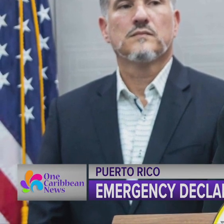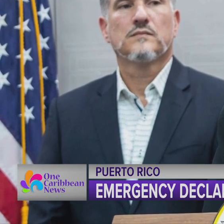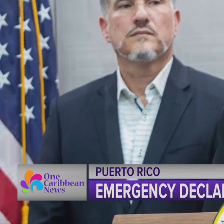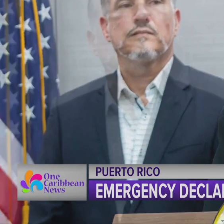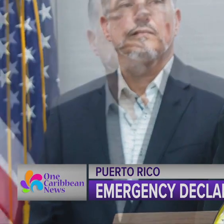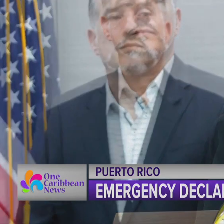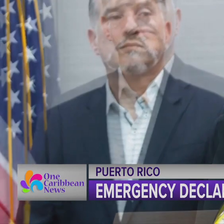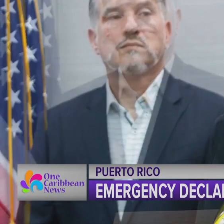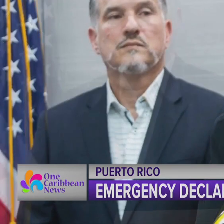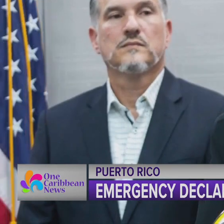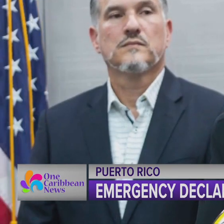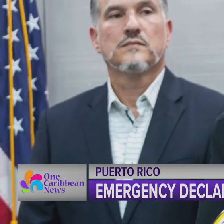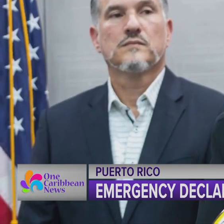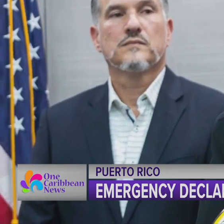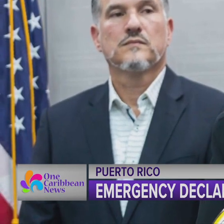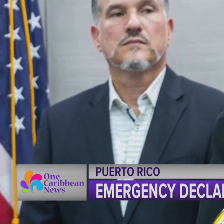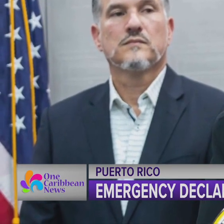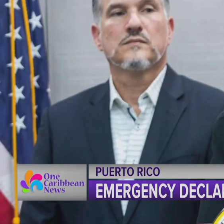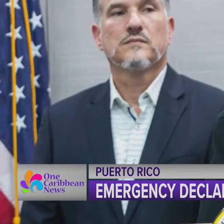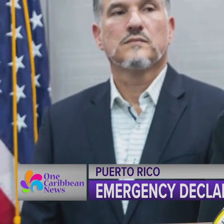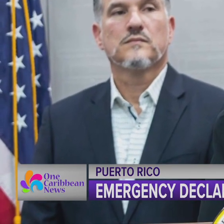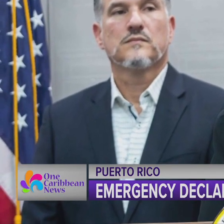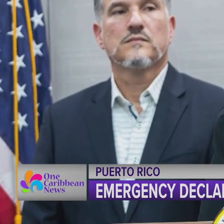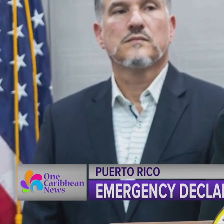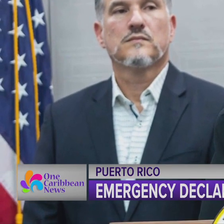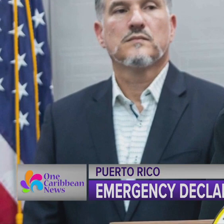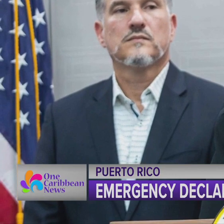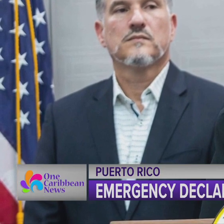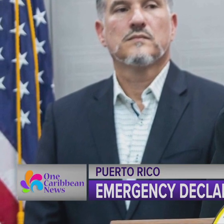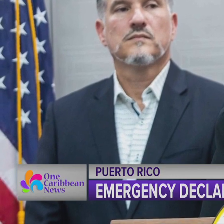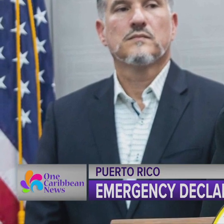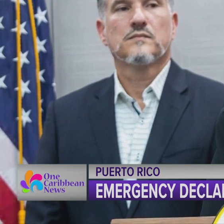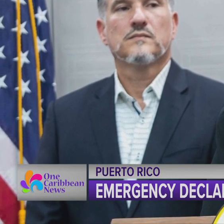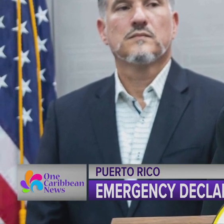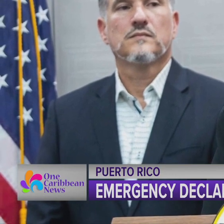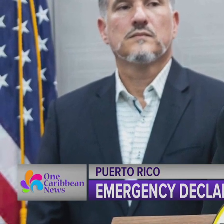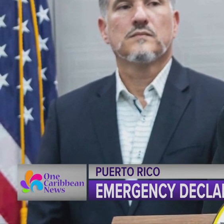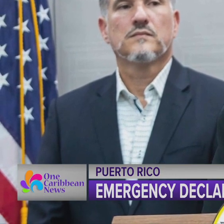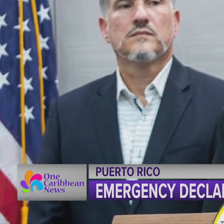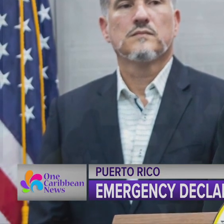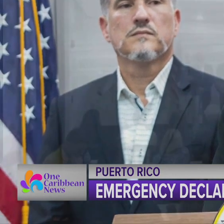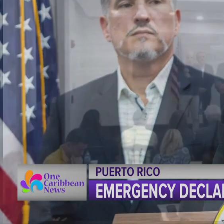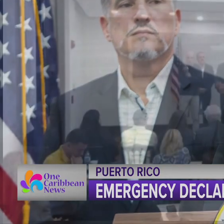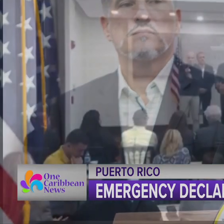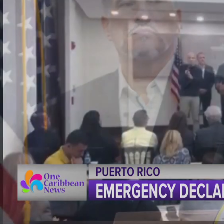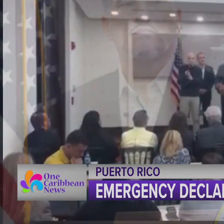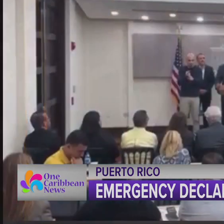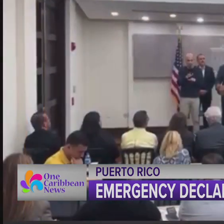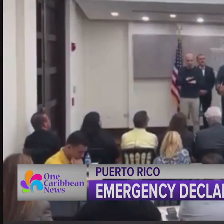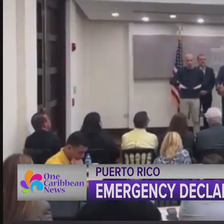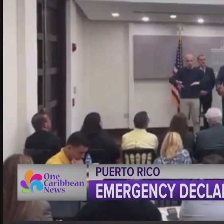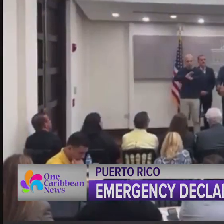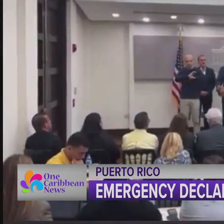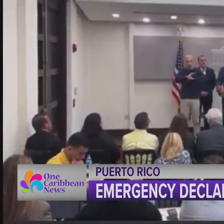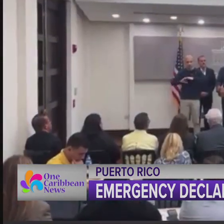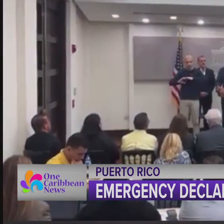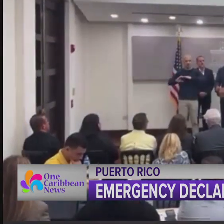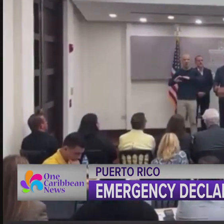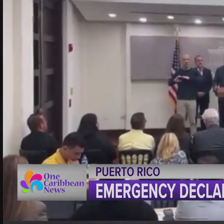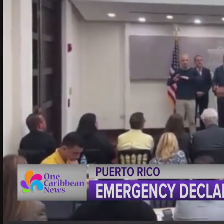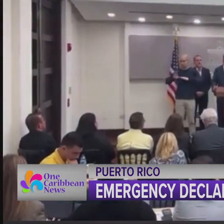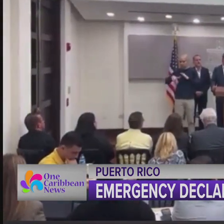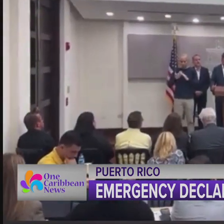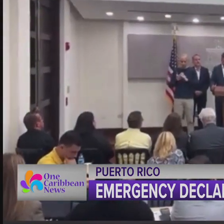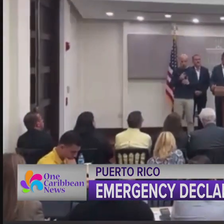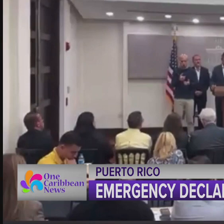The order establishes as a priority scientific research, citizen participation, and assistance to coastal communities